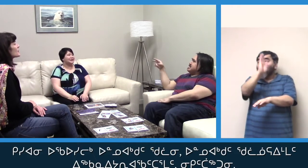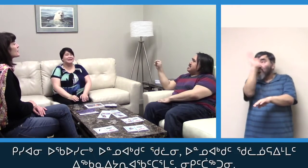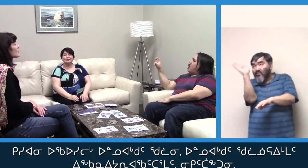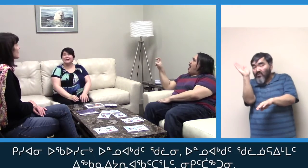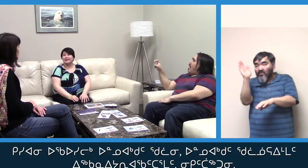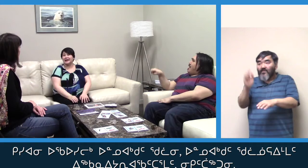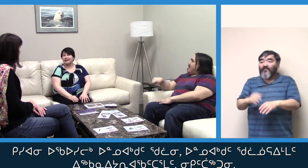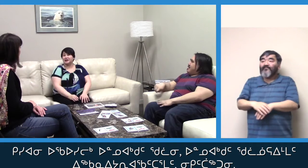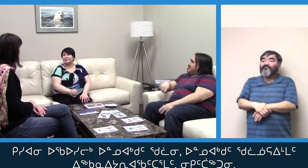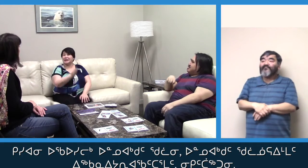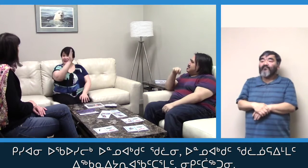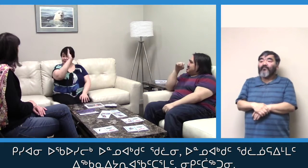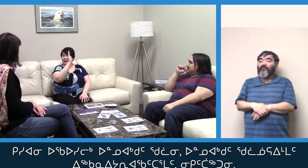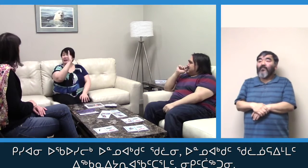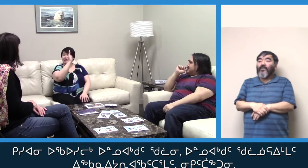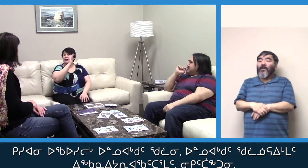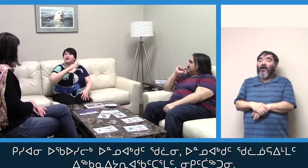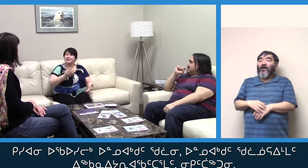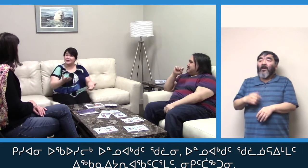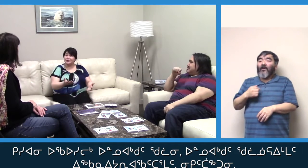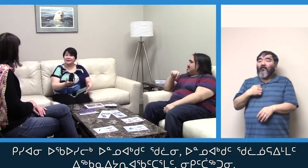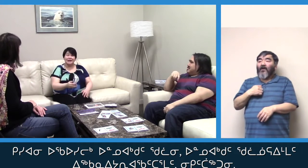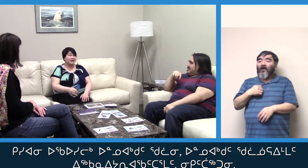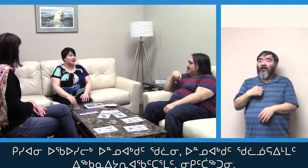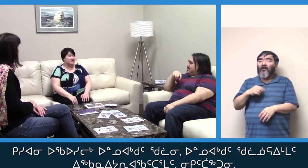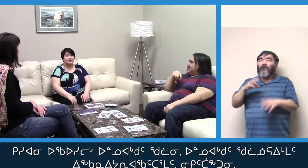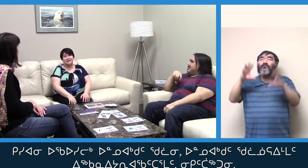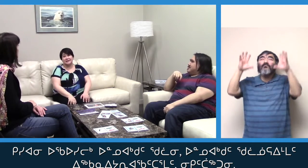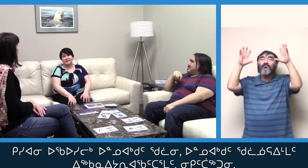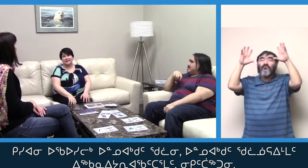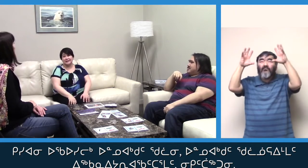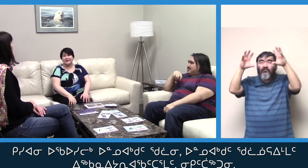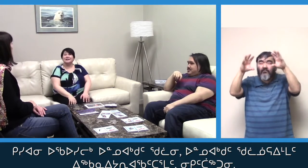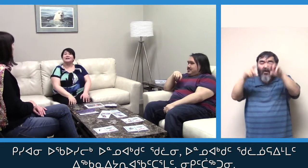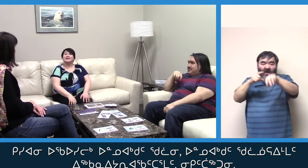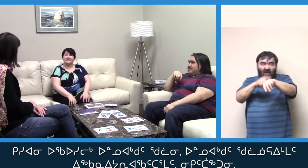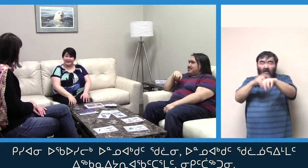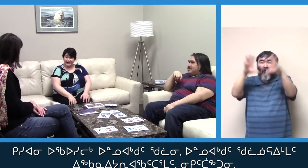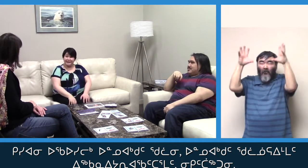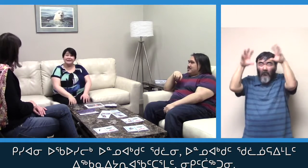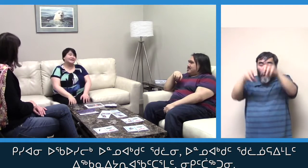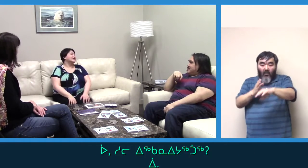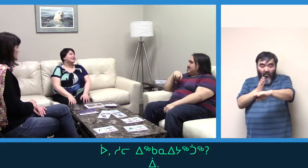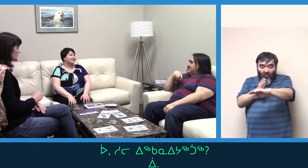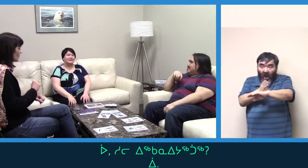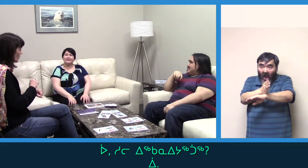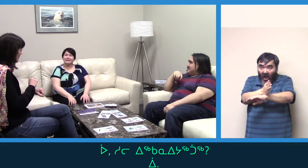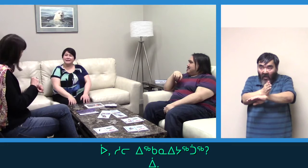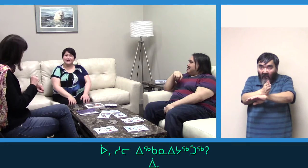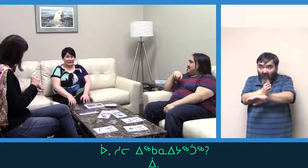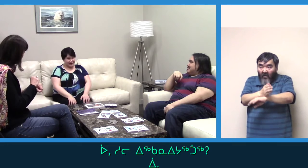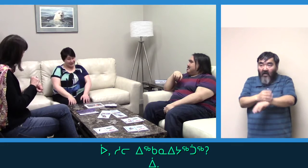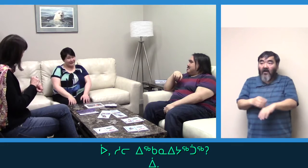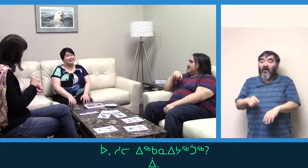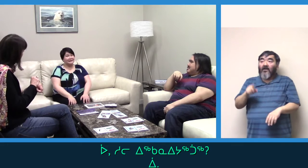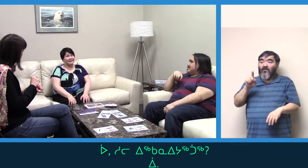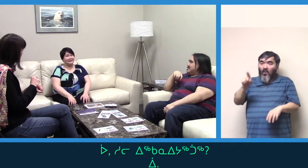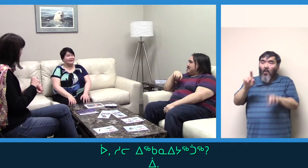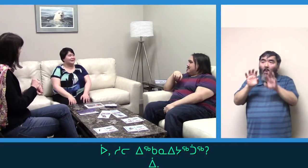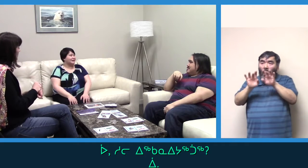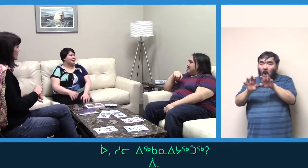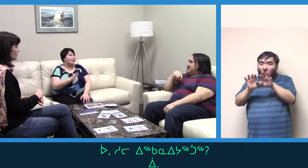Oh, but it's midnight she means. Oh. She does midnight shifts. Oh, Yeah. she's still working? Yeah.